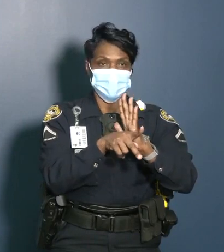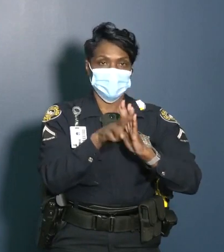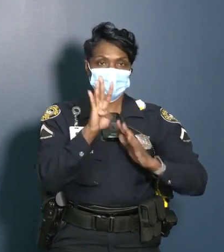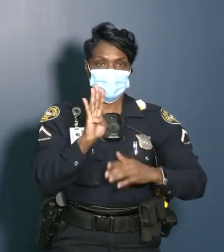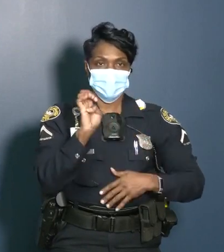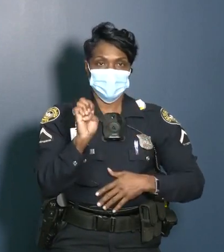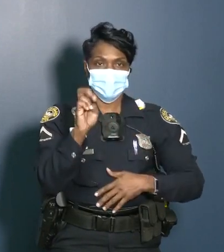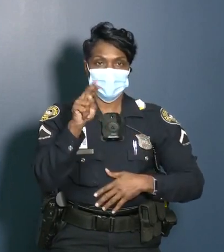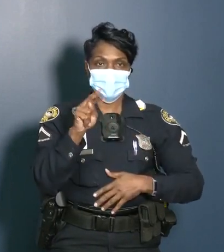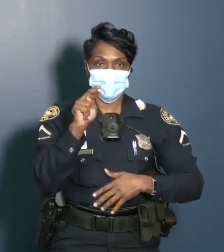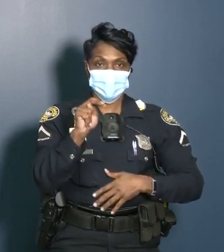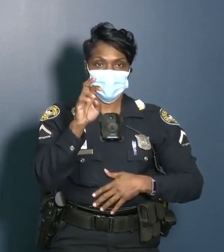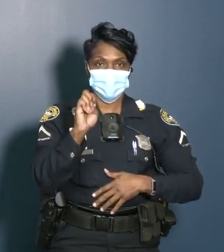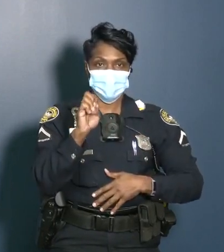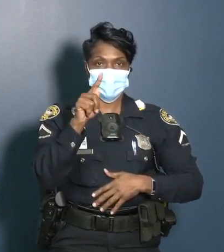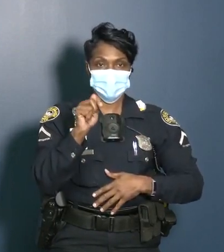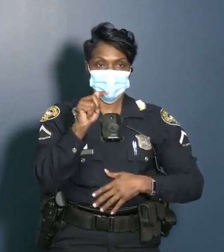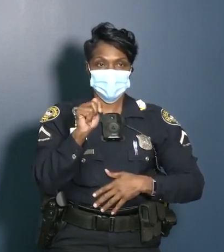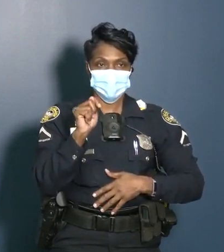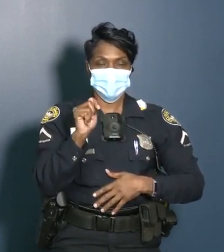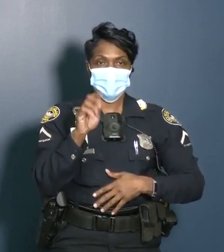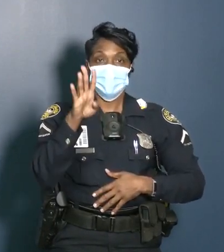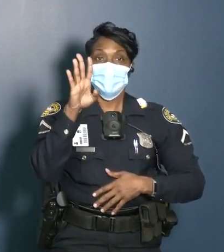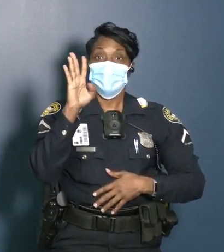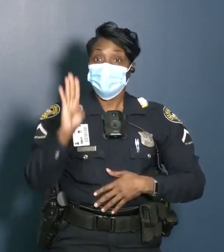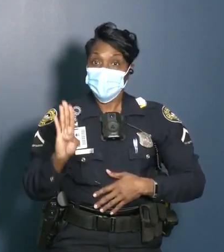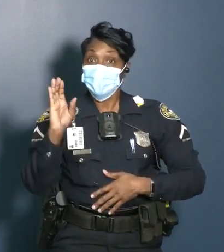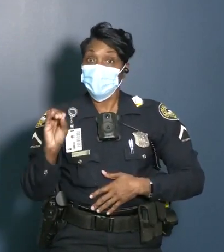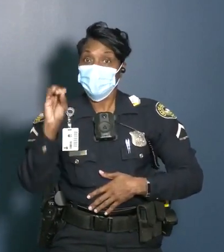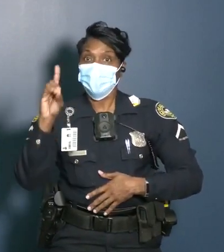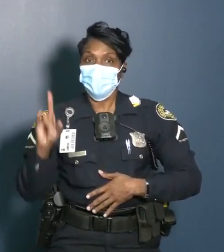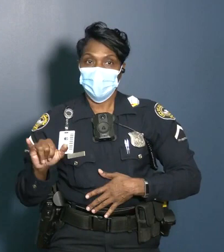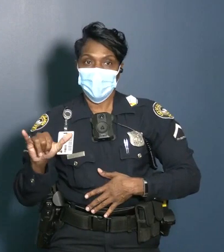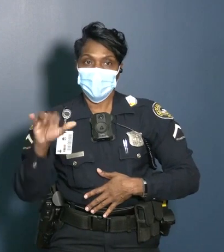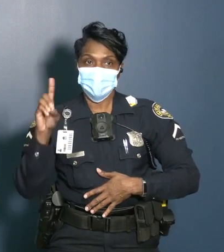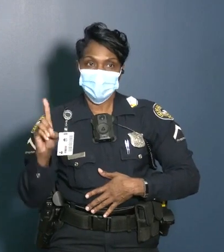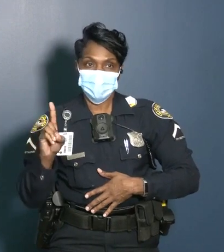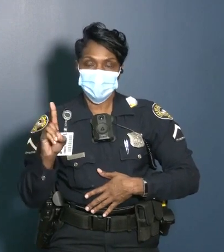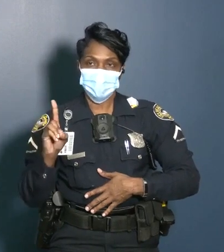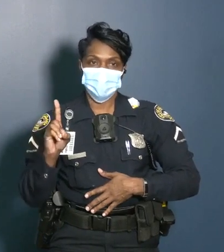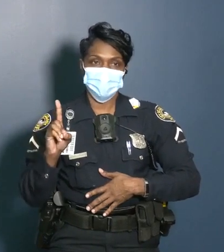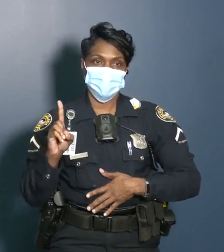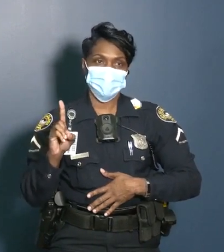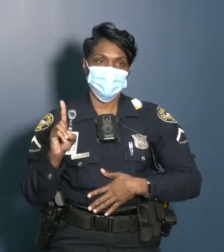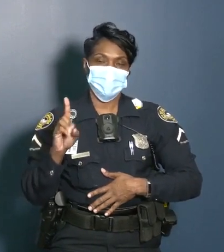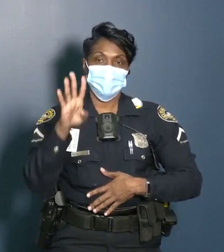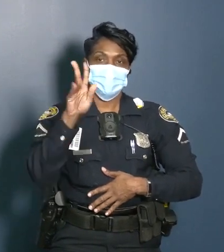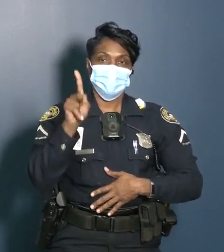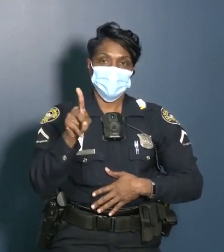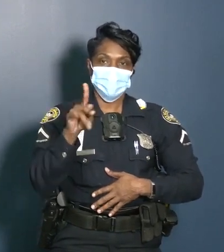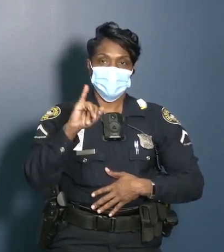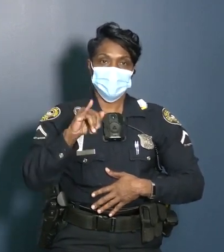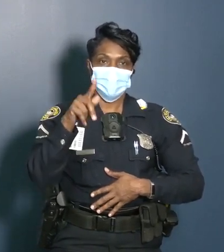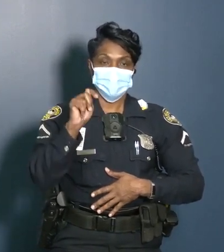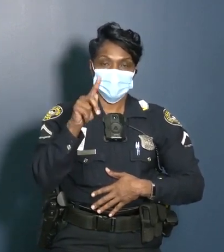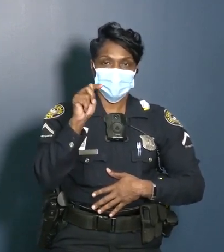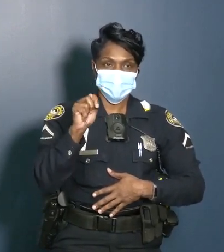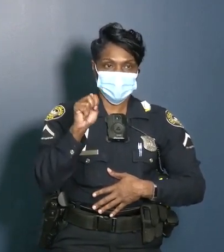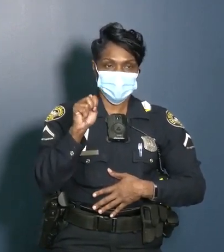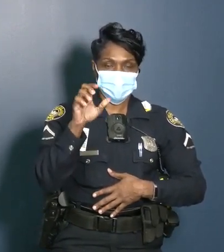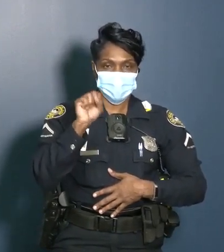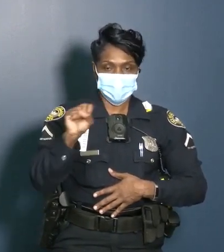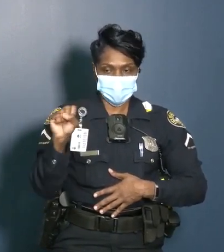Rayshon Bennett, 29 years old, Rayvon Boyd, 23 years old, Leroy Pitts, 17 years